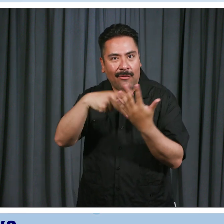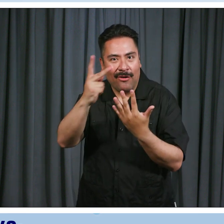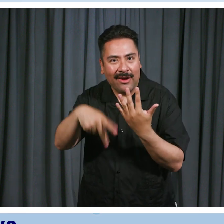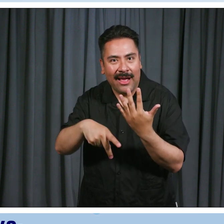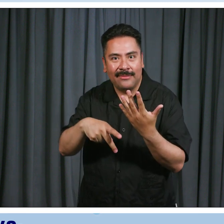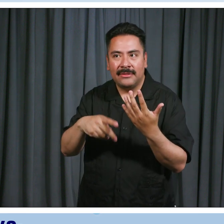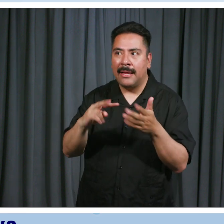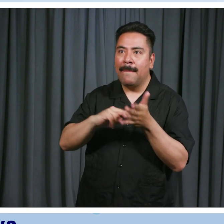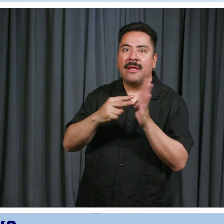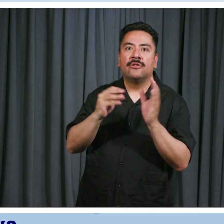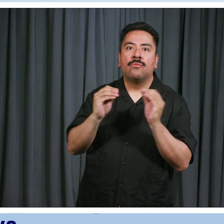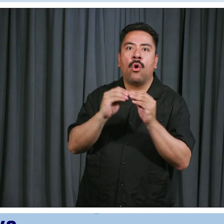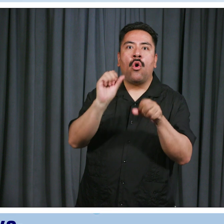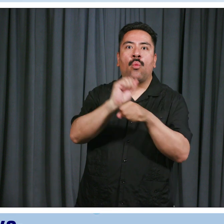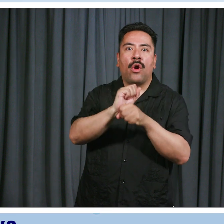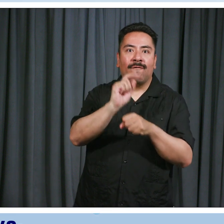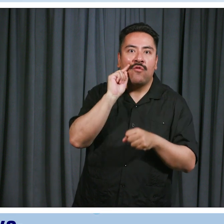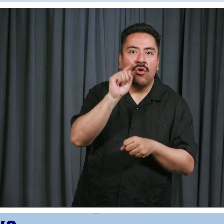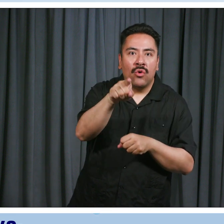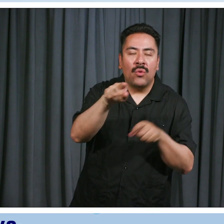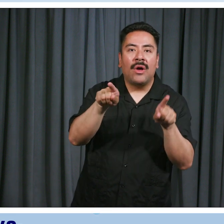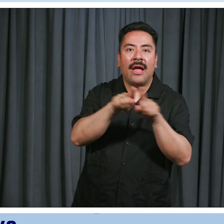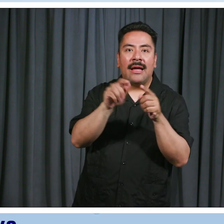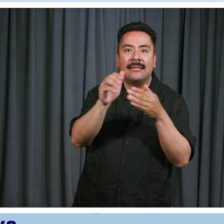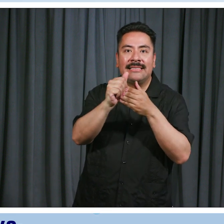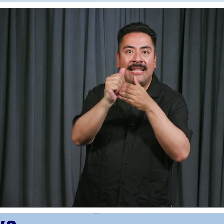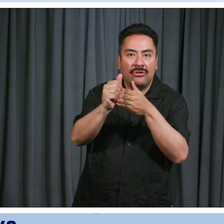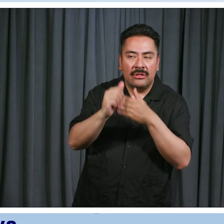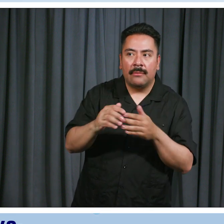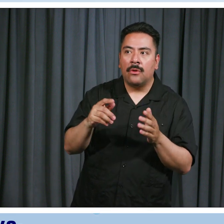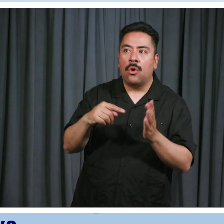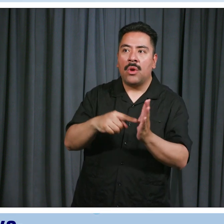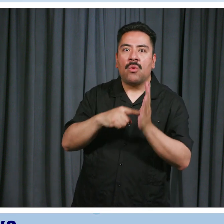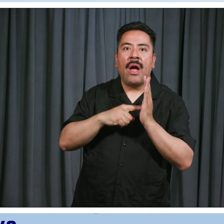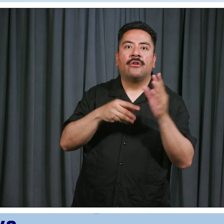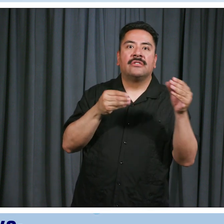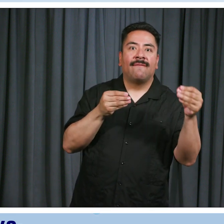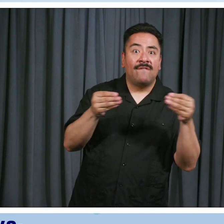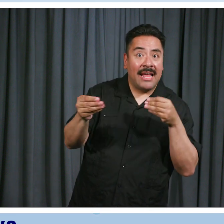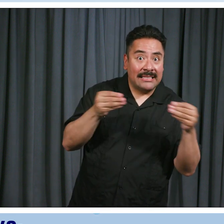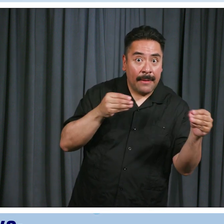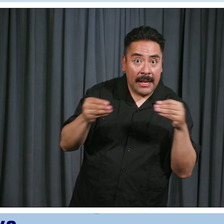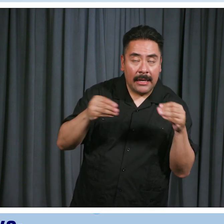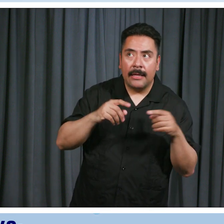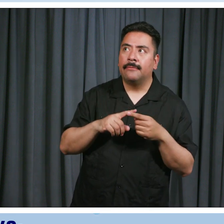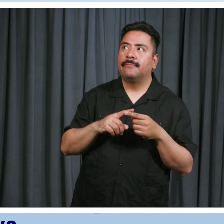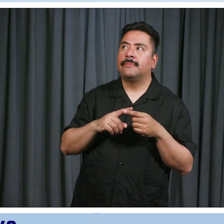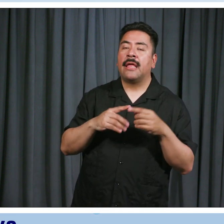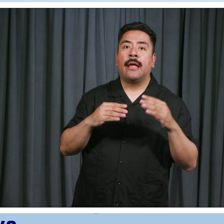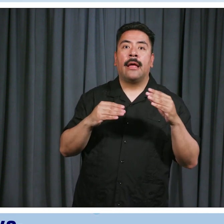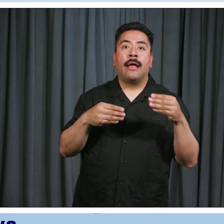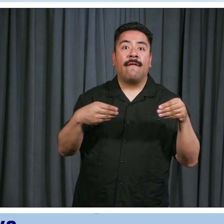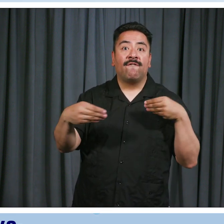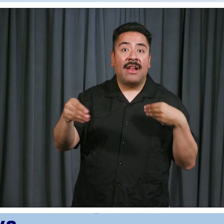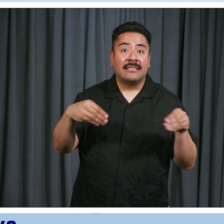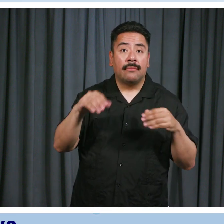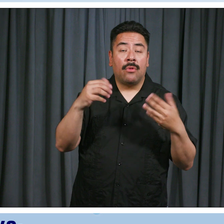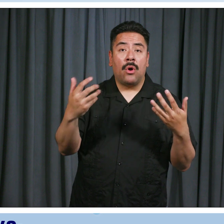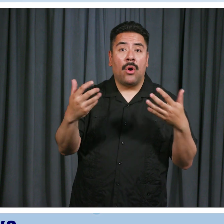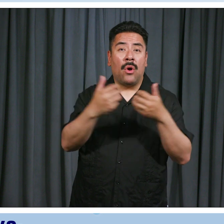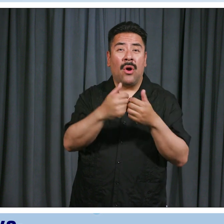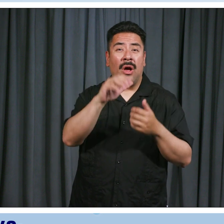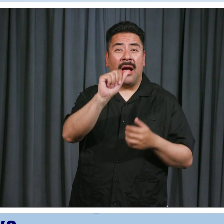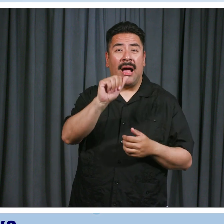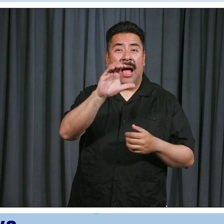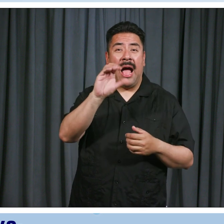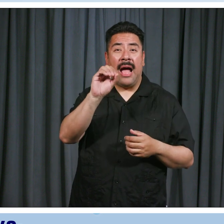the organizational leadership, because it's going to require flexibility and flexible accommodations, maybe even outside